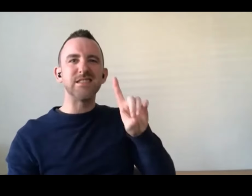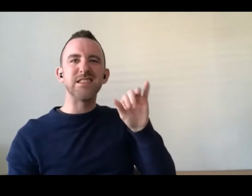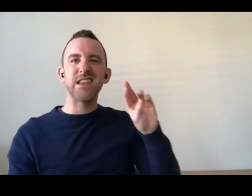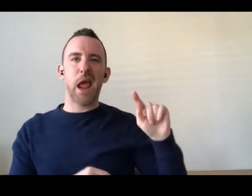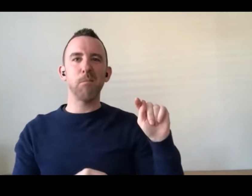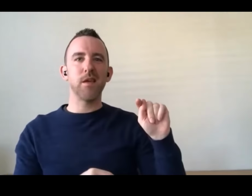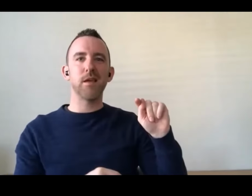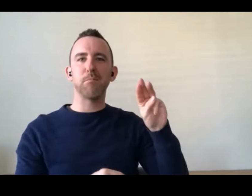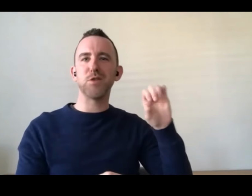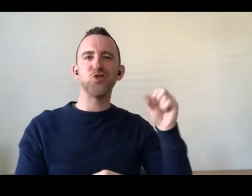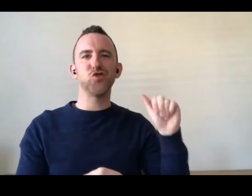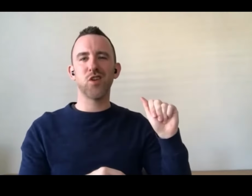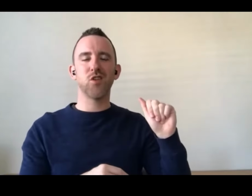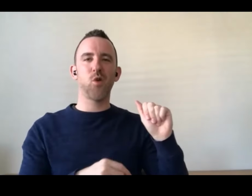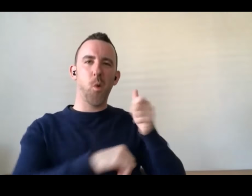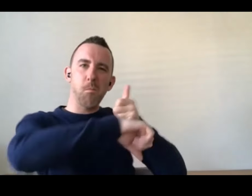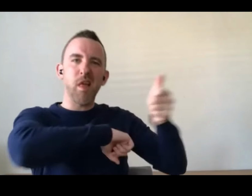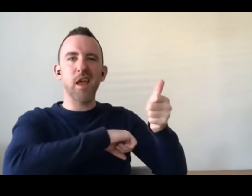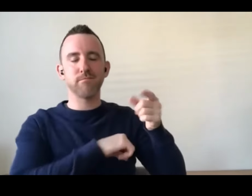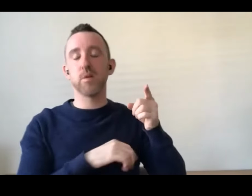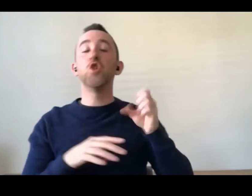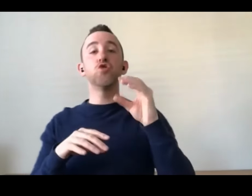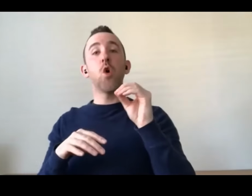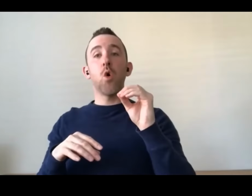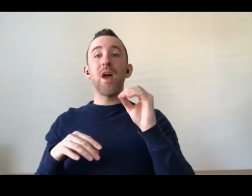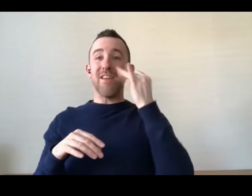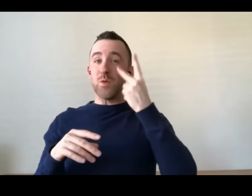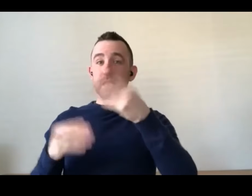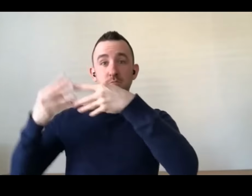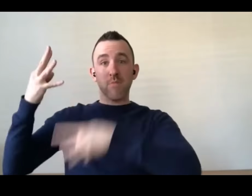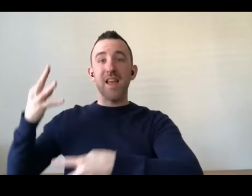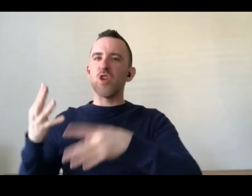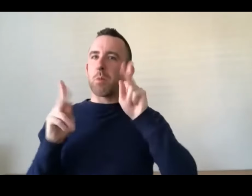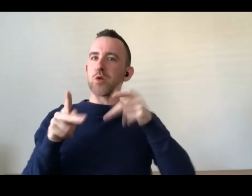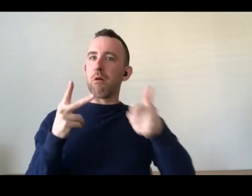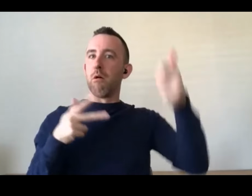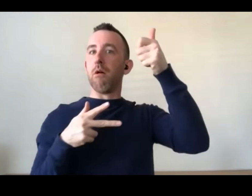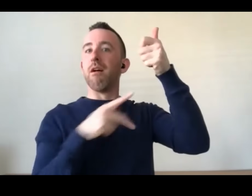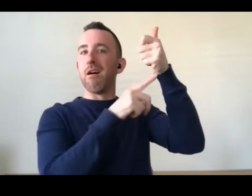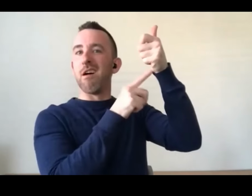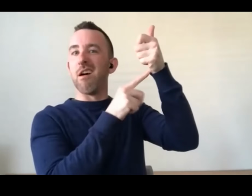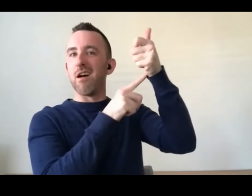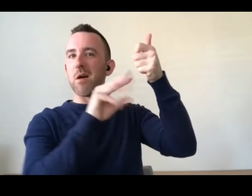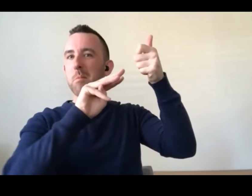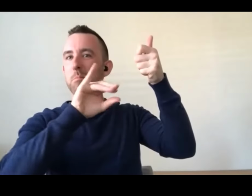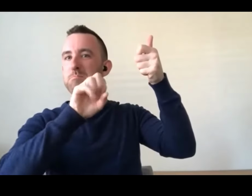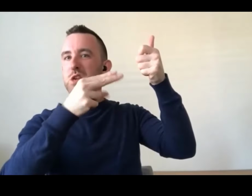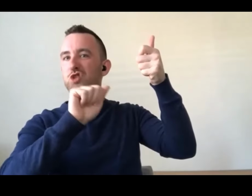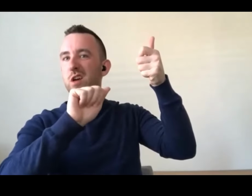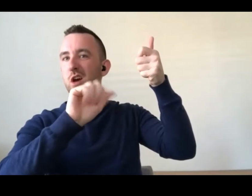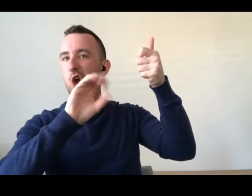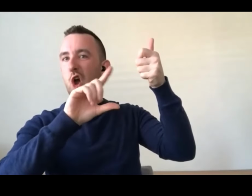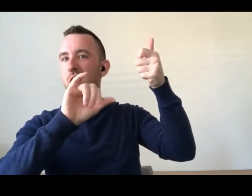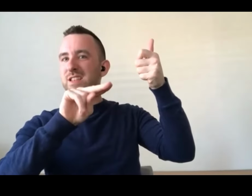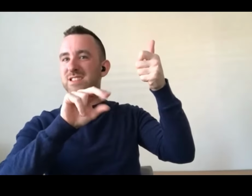accurate. So if you see the hunt list, just know that there is a mastermind named Misha Collins who is responsible for your